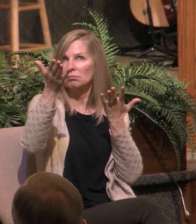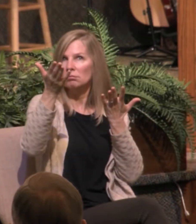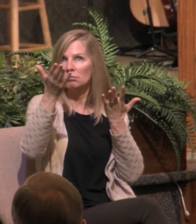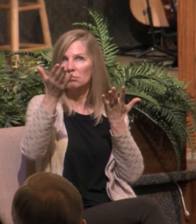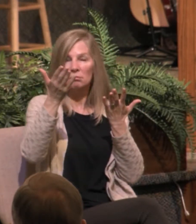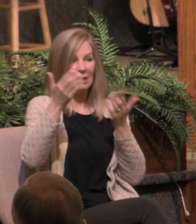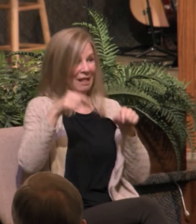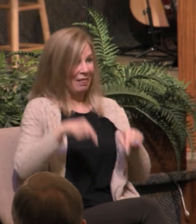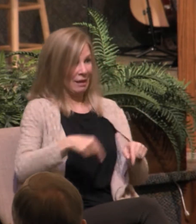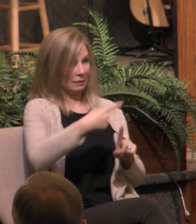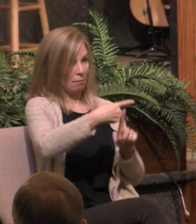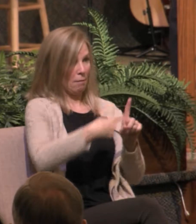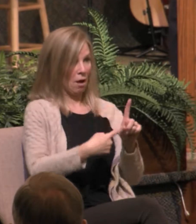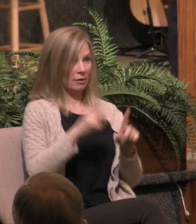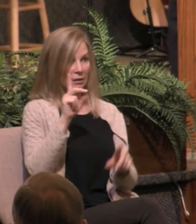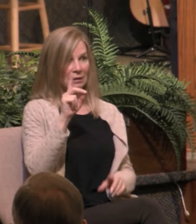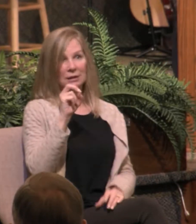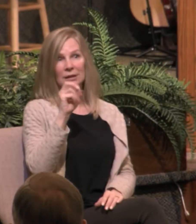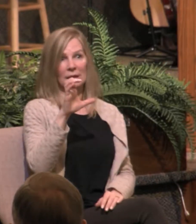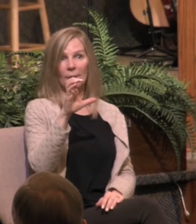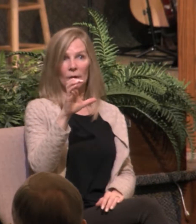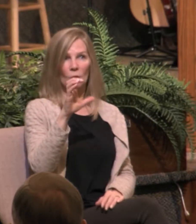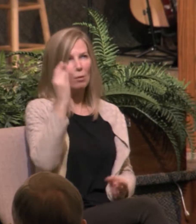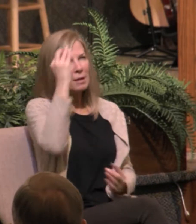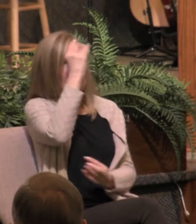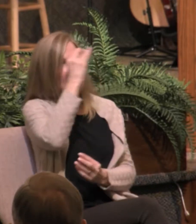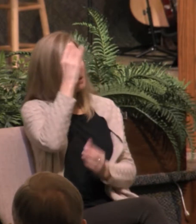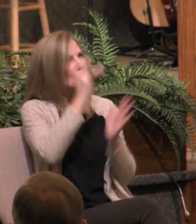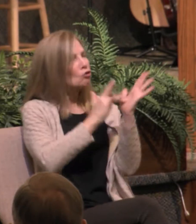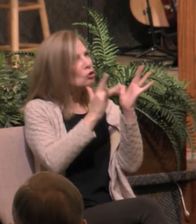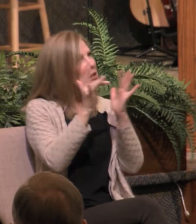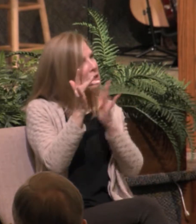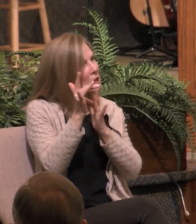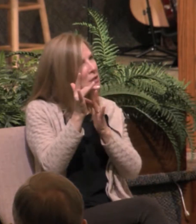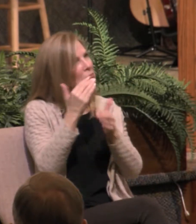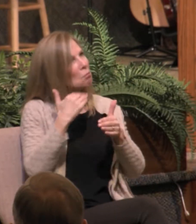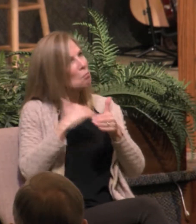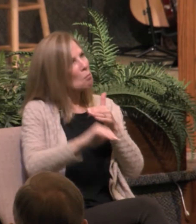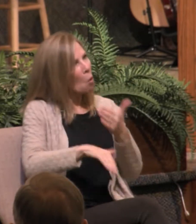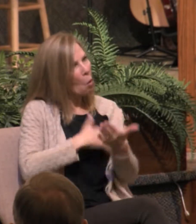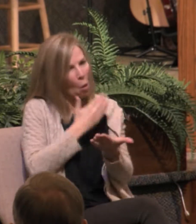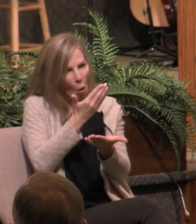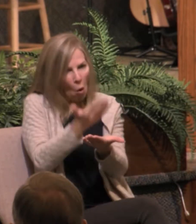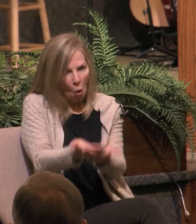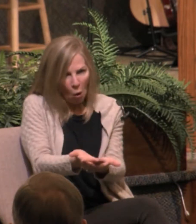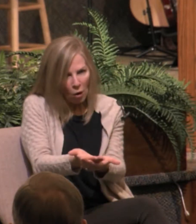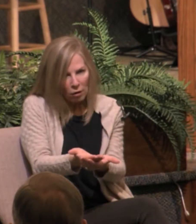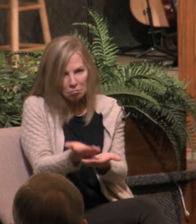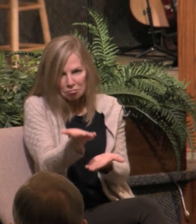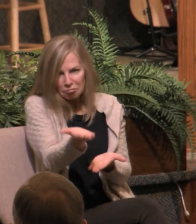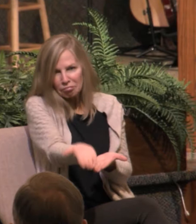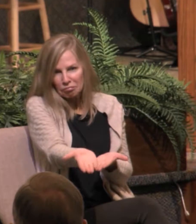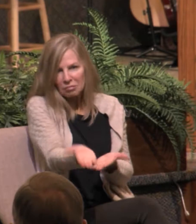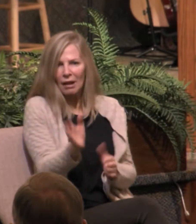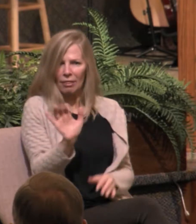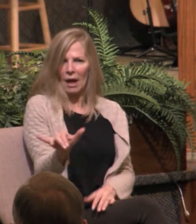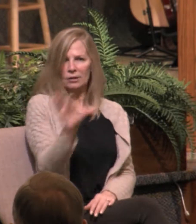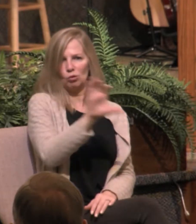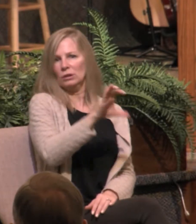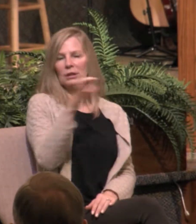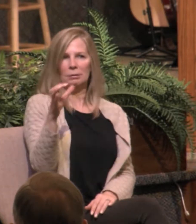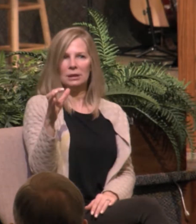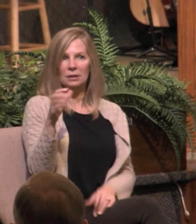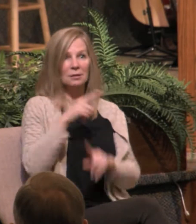this month, it's December, we're going to be thinking about Jesus. We're going to be thinking about him being born. That's what Christmas is all about. But the goal for